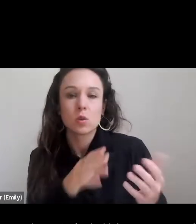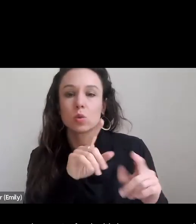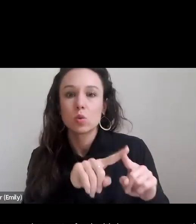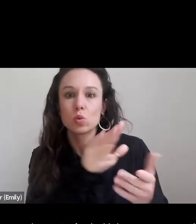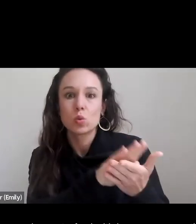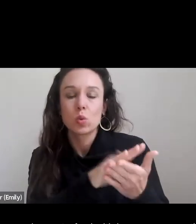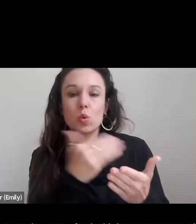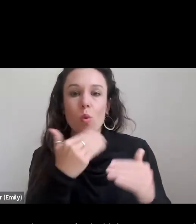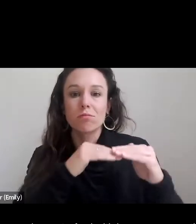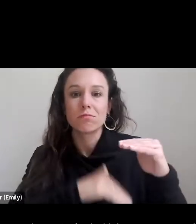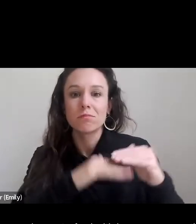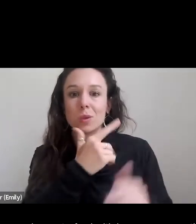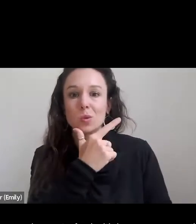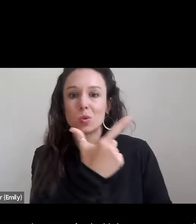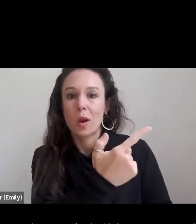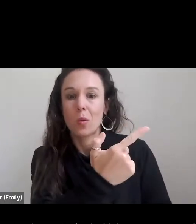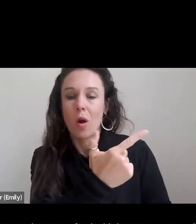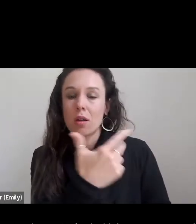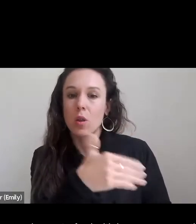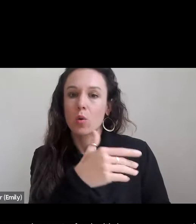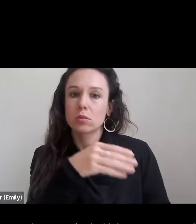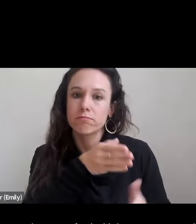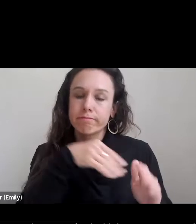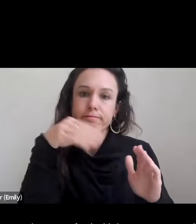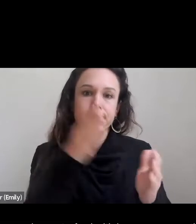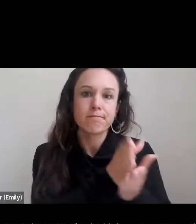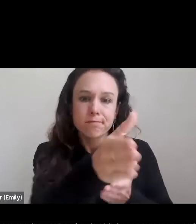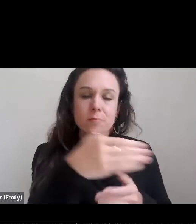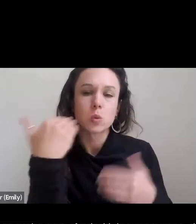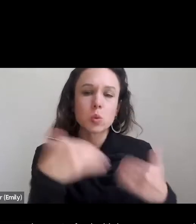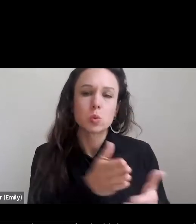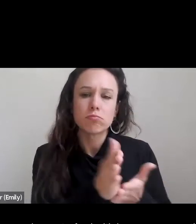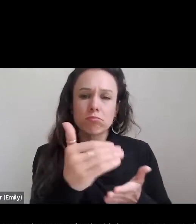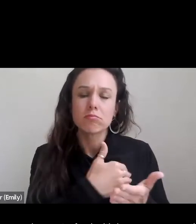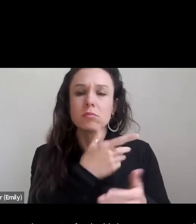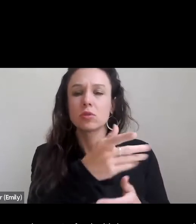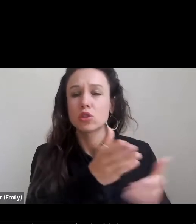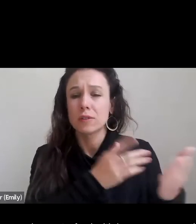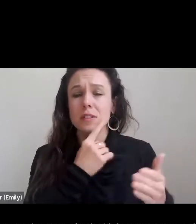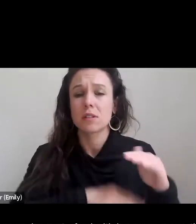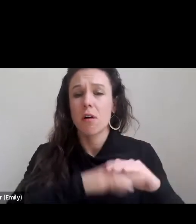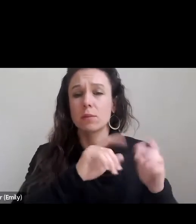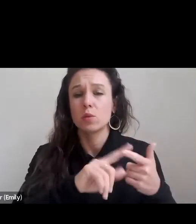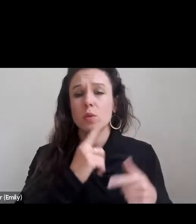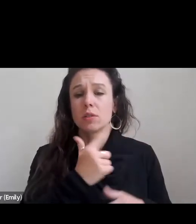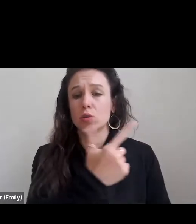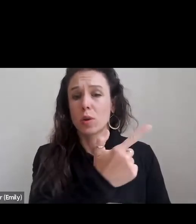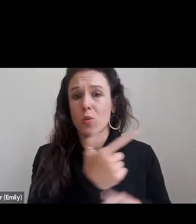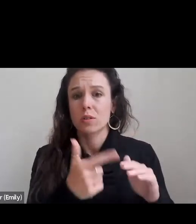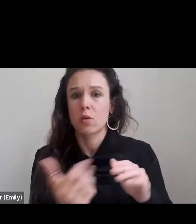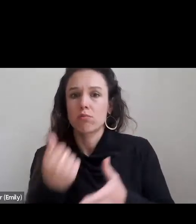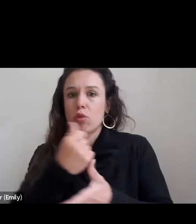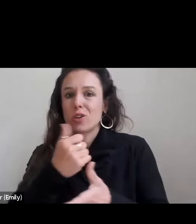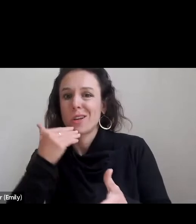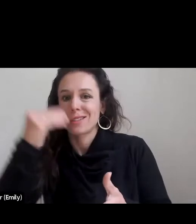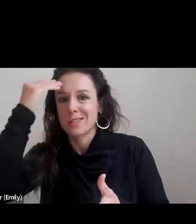21 and the richness of those Medicaid services through 21. So we have, again, we